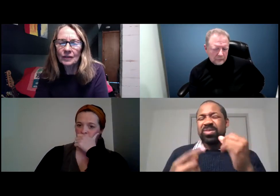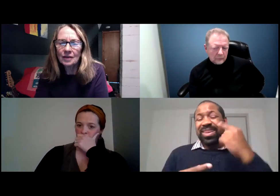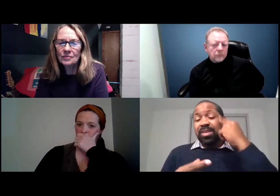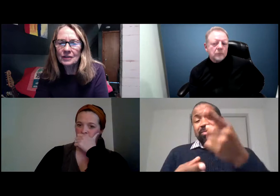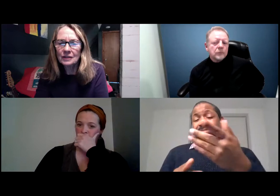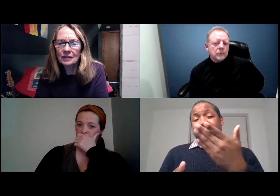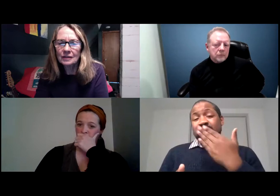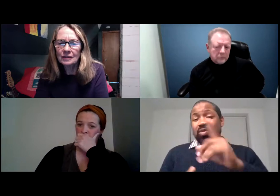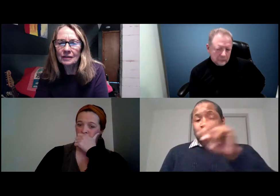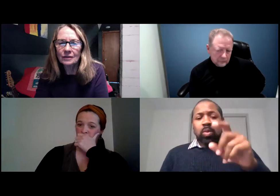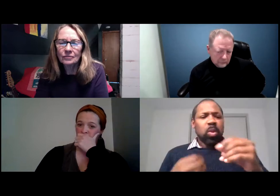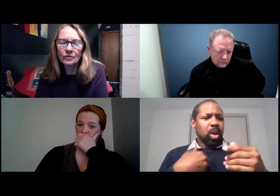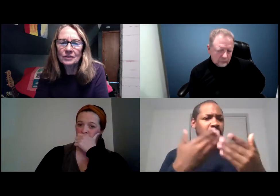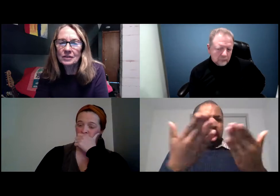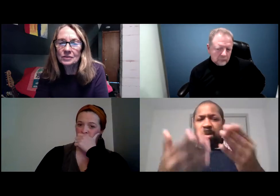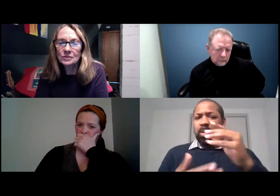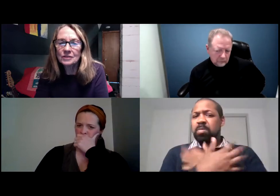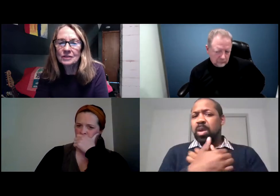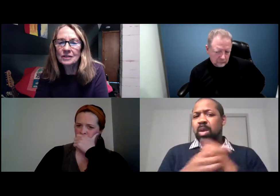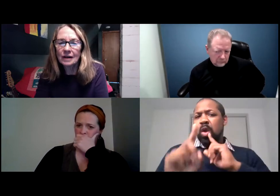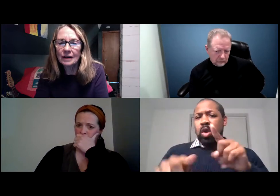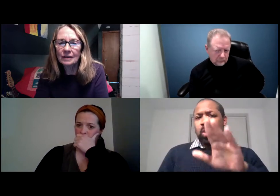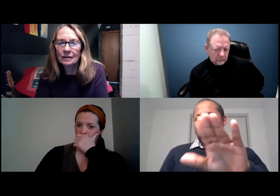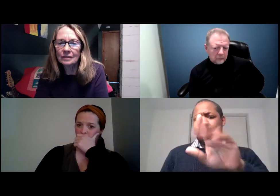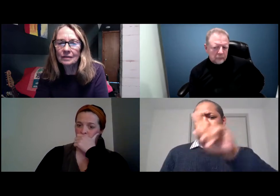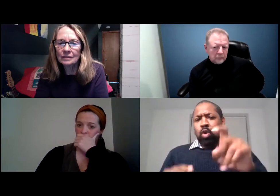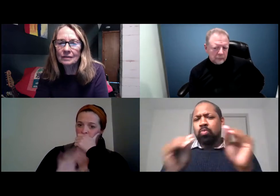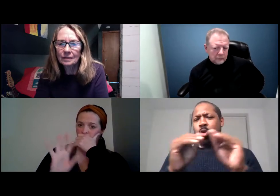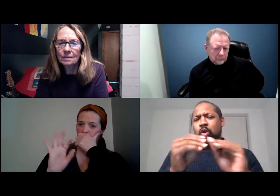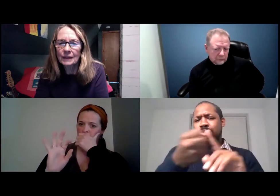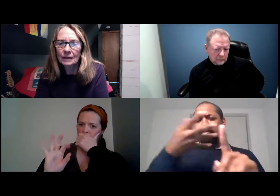We definitely, folks need to use a CDI.